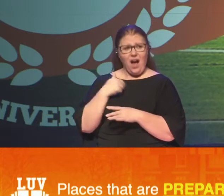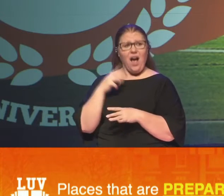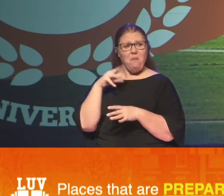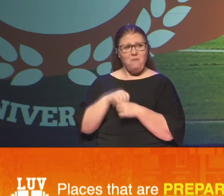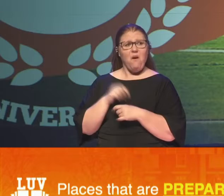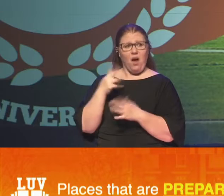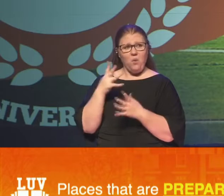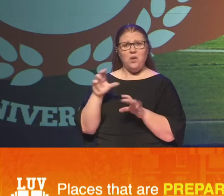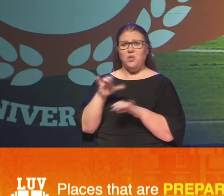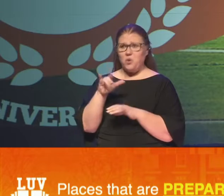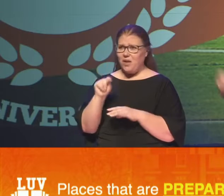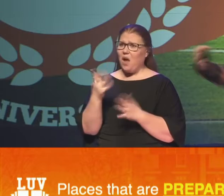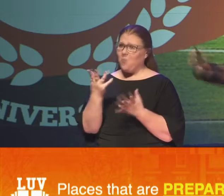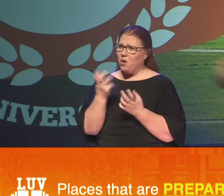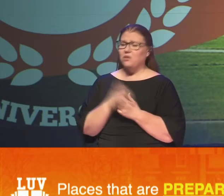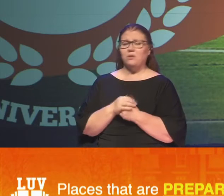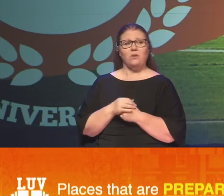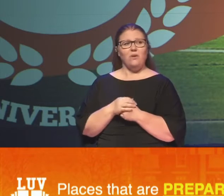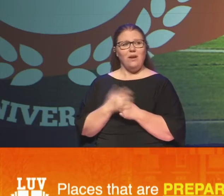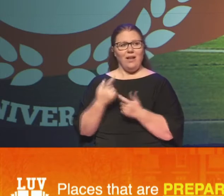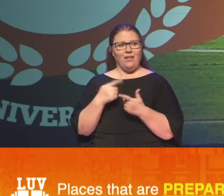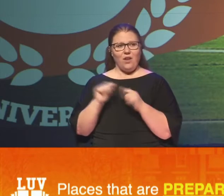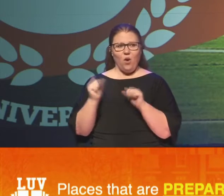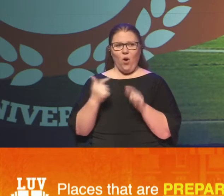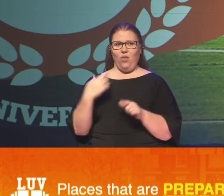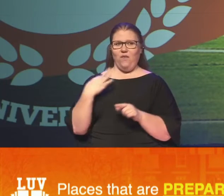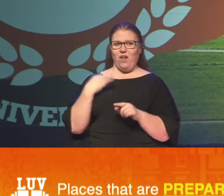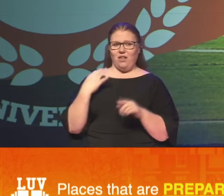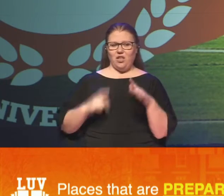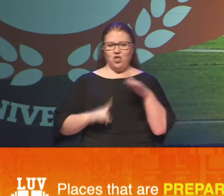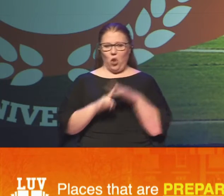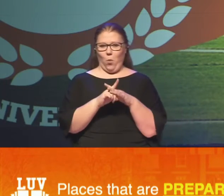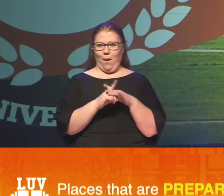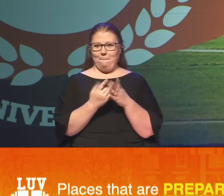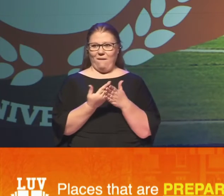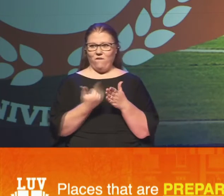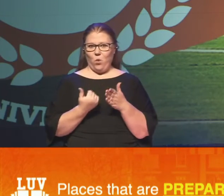That's wonderful. And then all their volunteers show up before them.